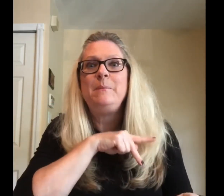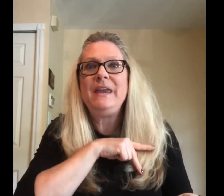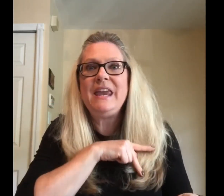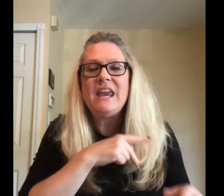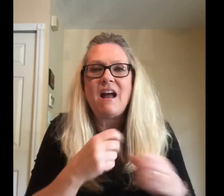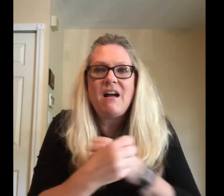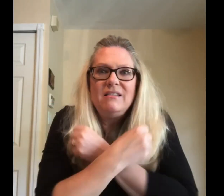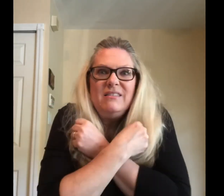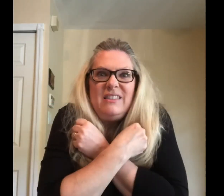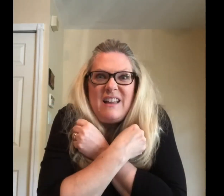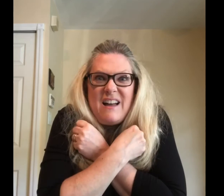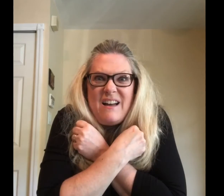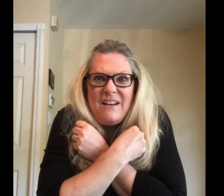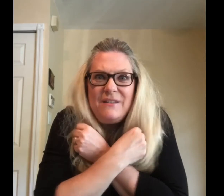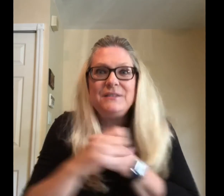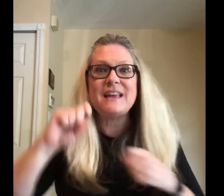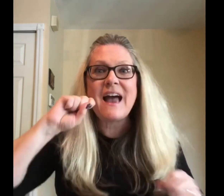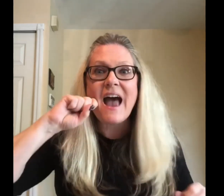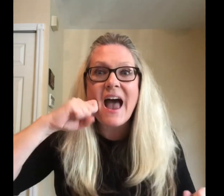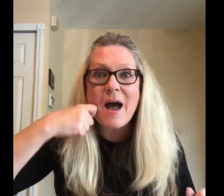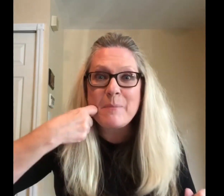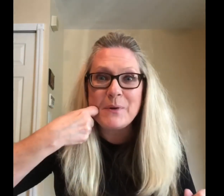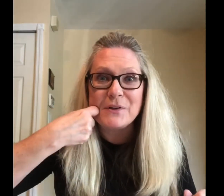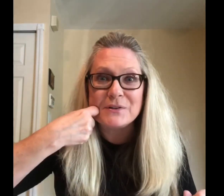Pete loves apples.